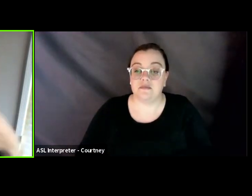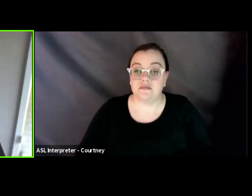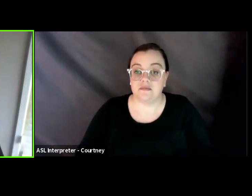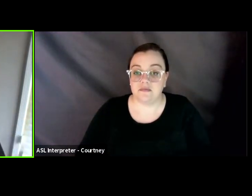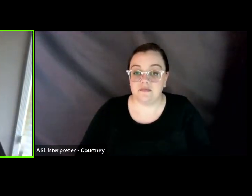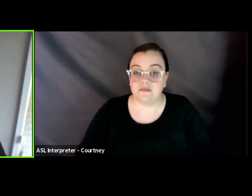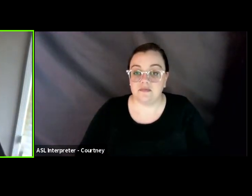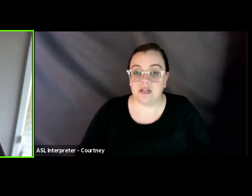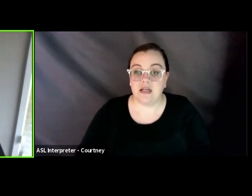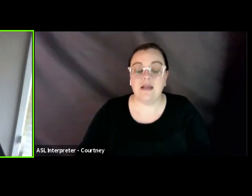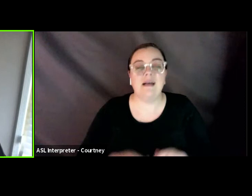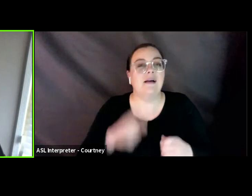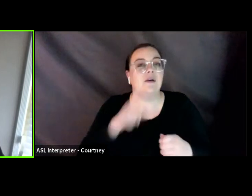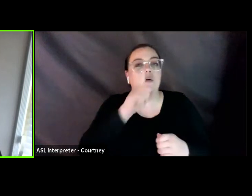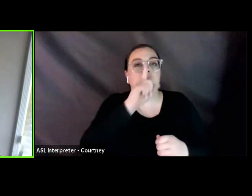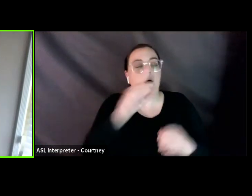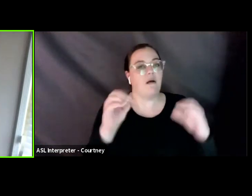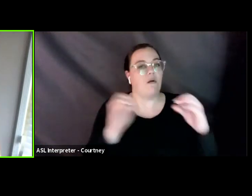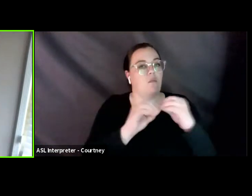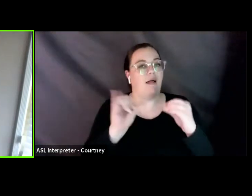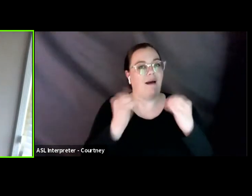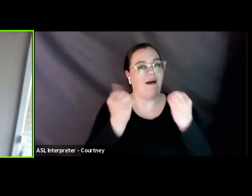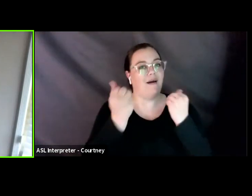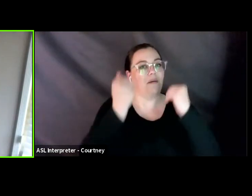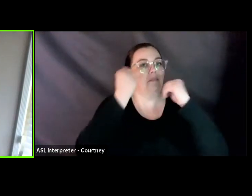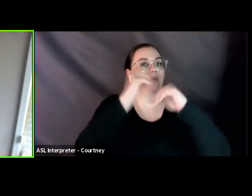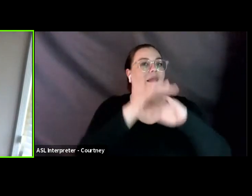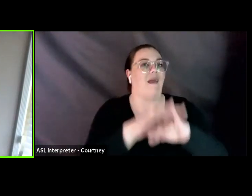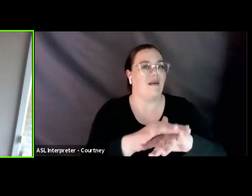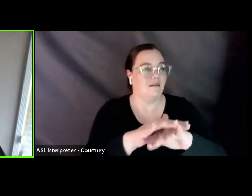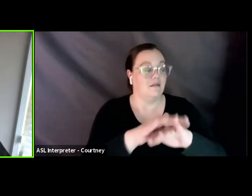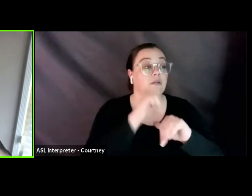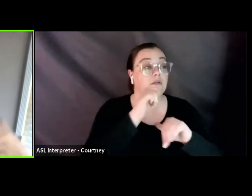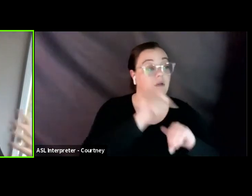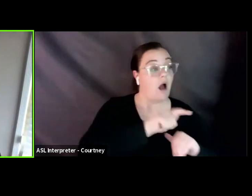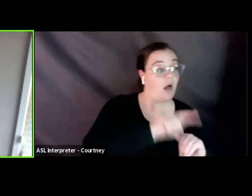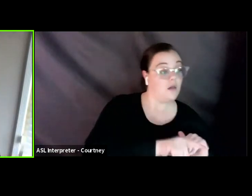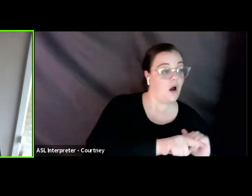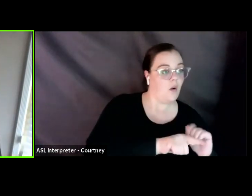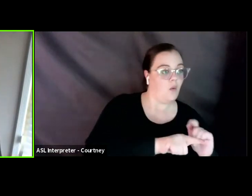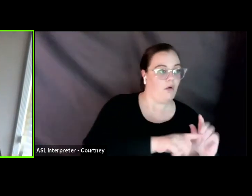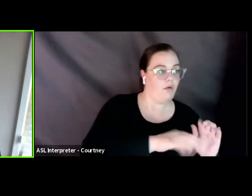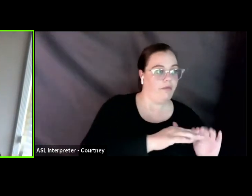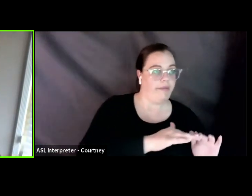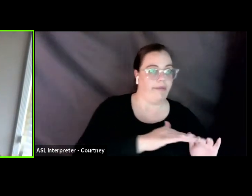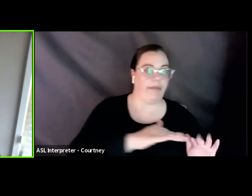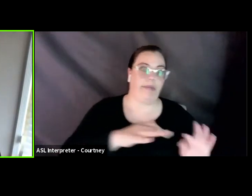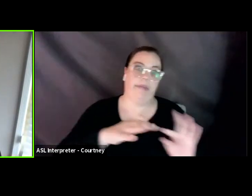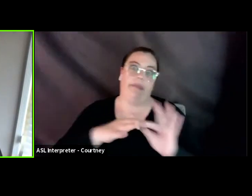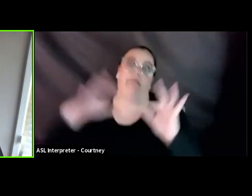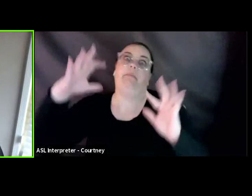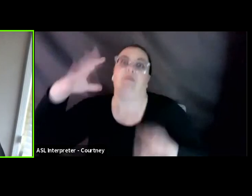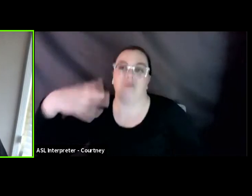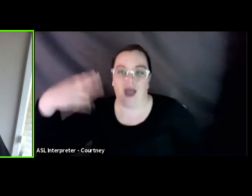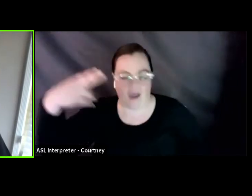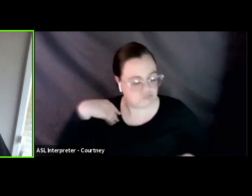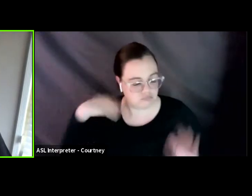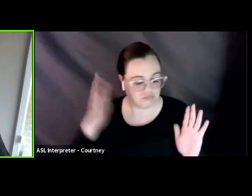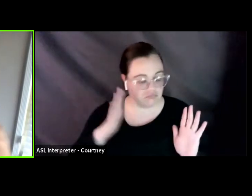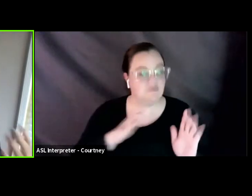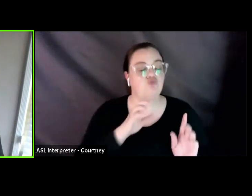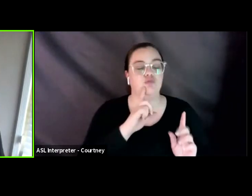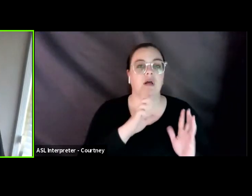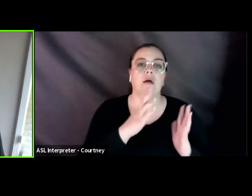so it's just a blend. And that is why all of these people that I was growing up with,